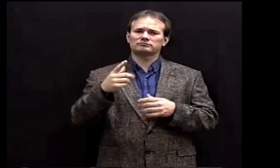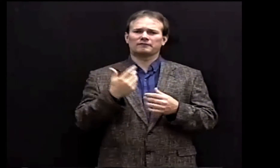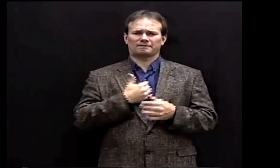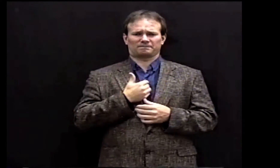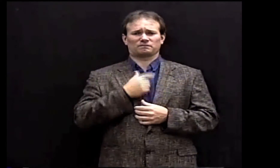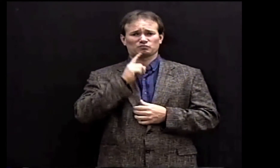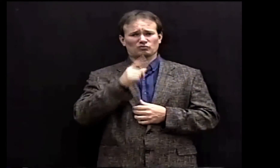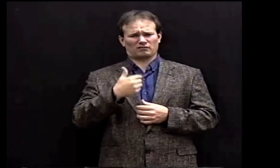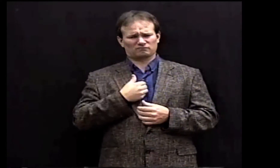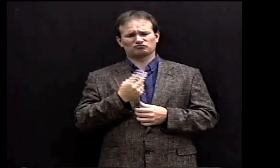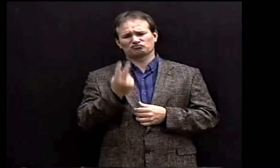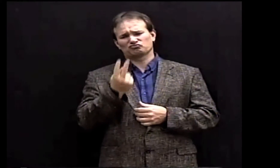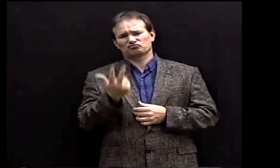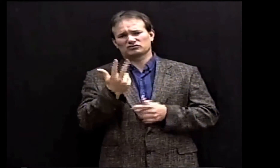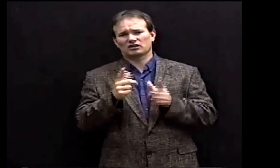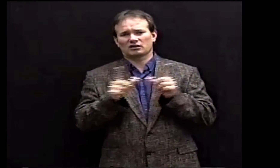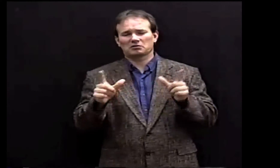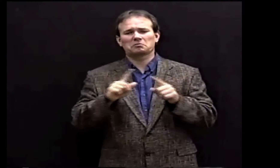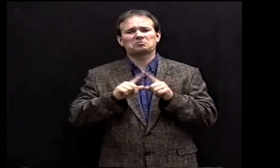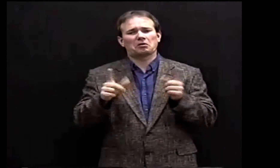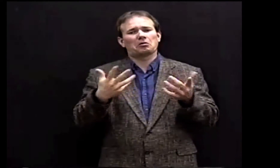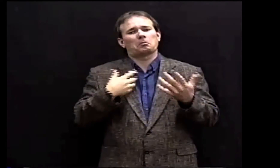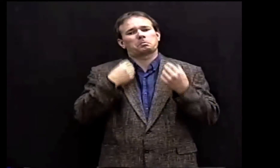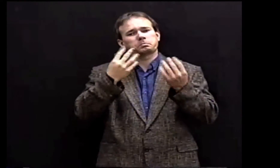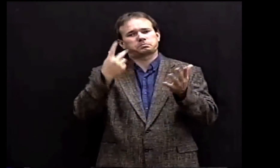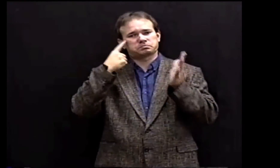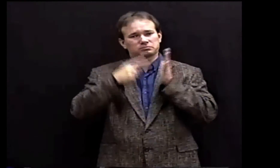ASL using other sign languages that they know.